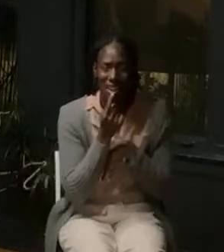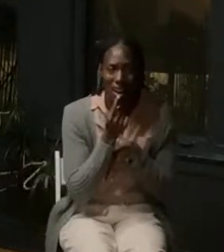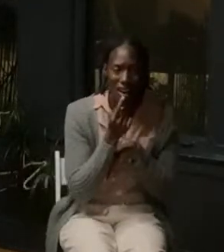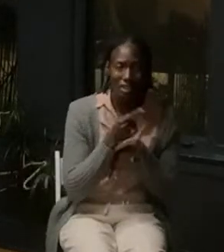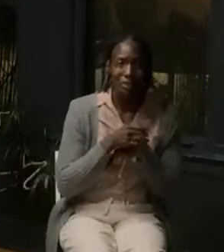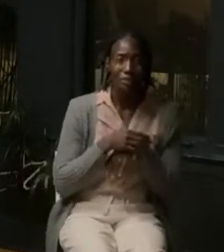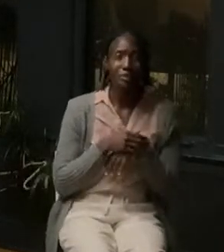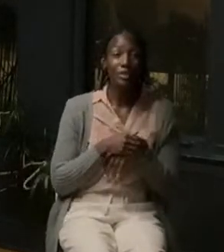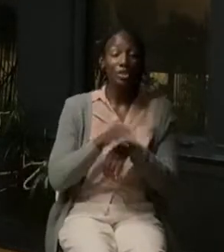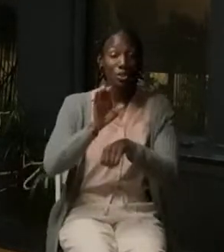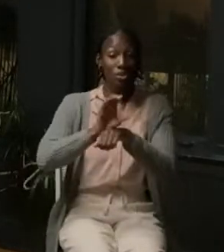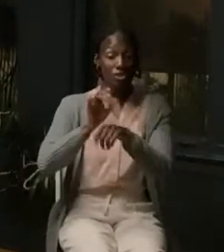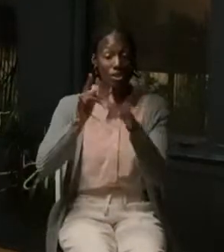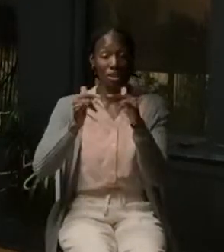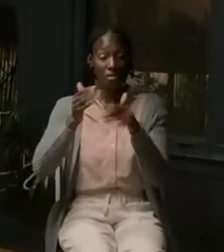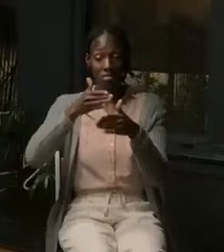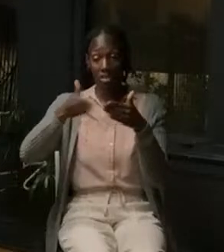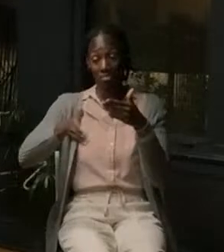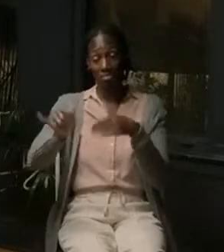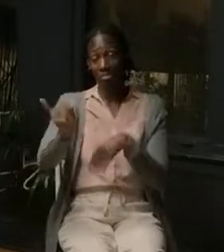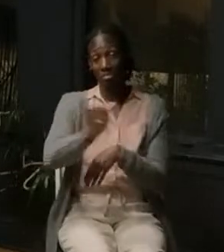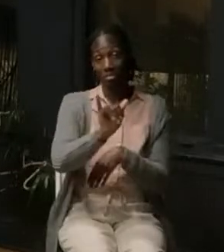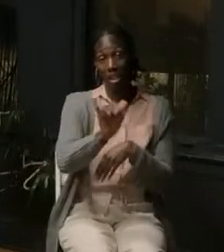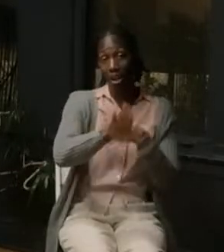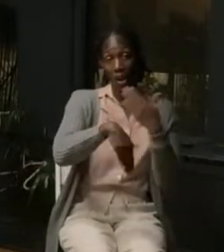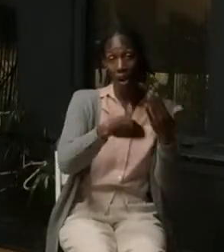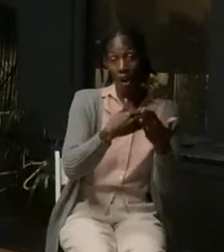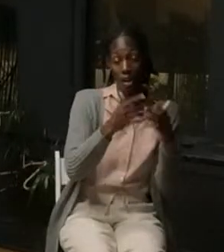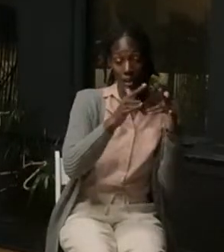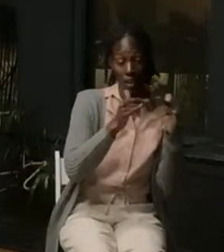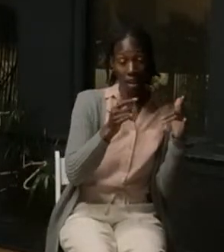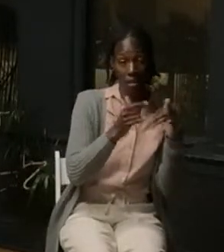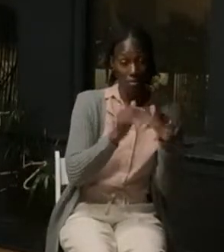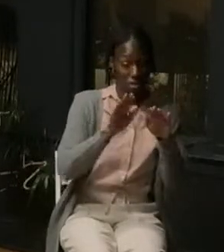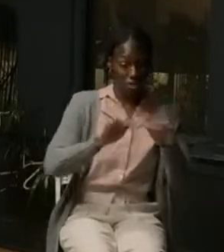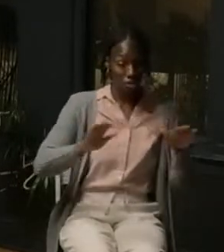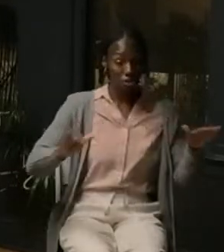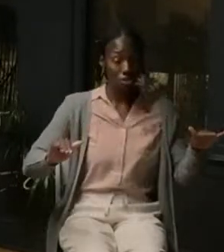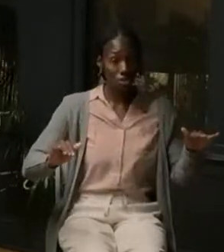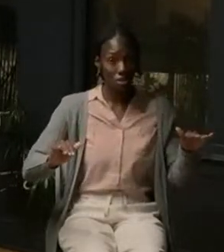ends like all camps end. Children who learn to